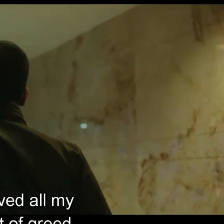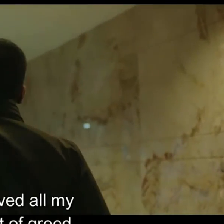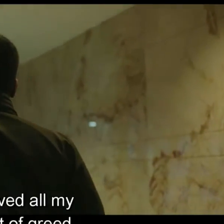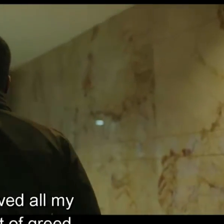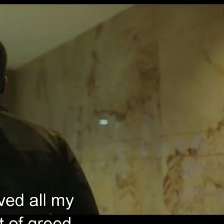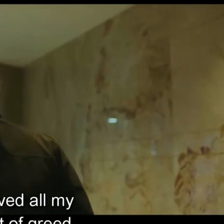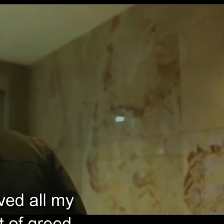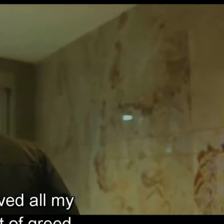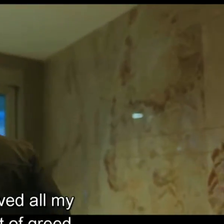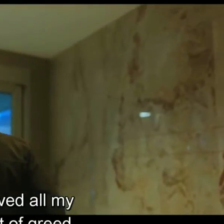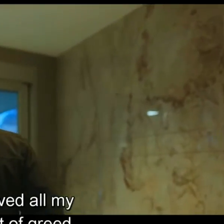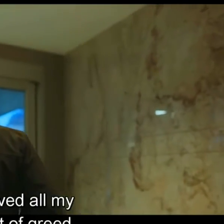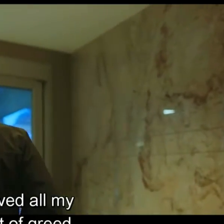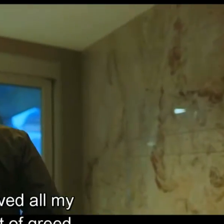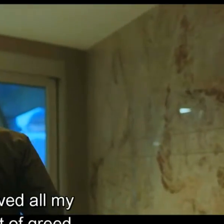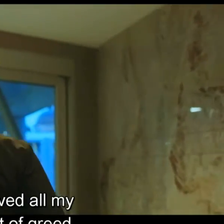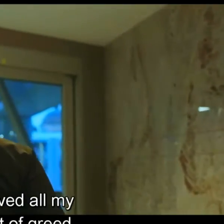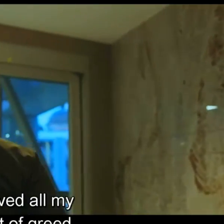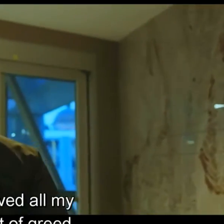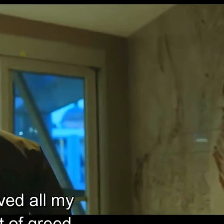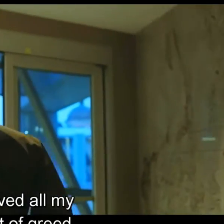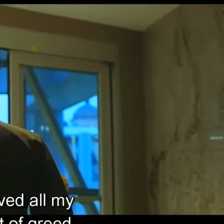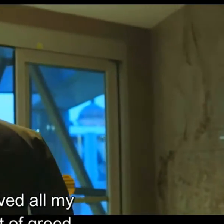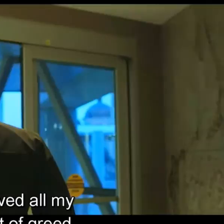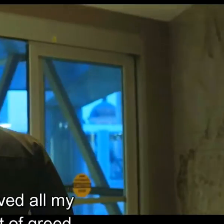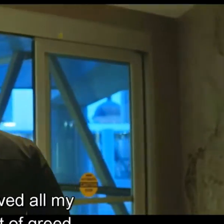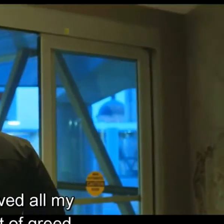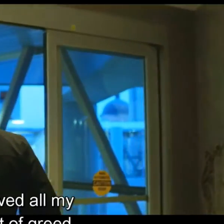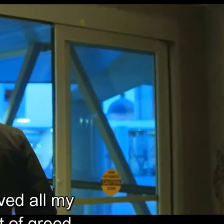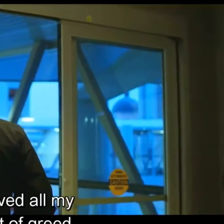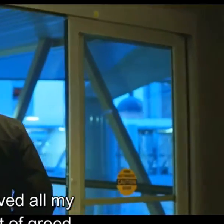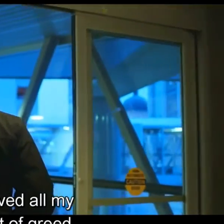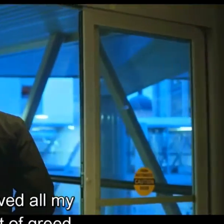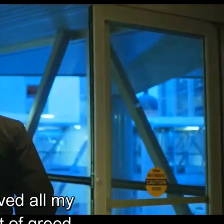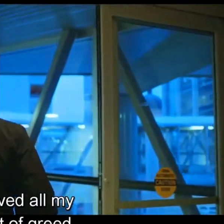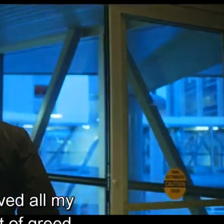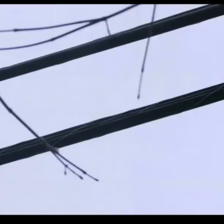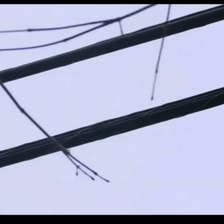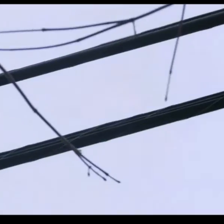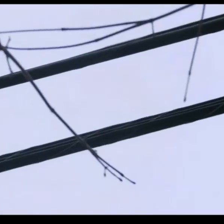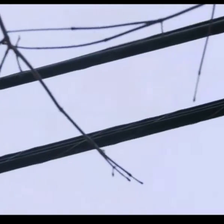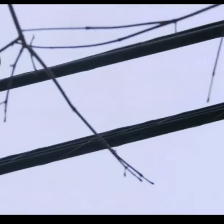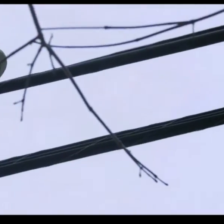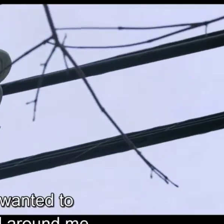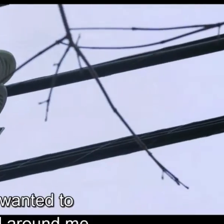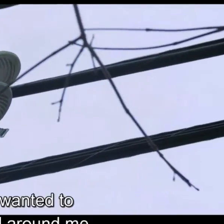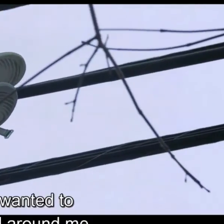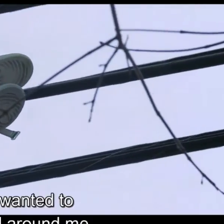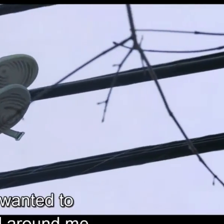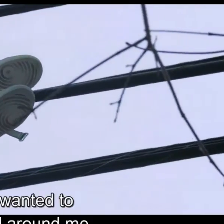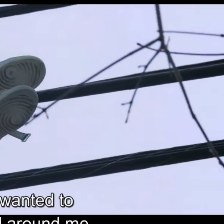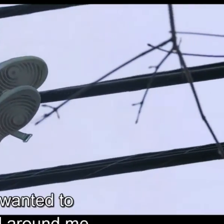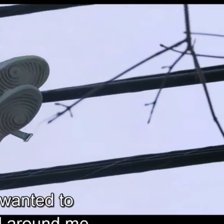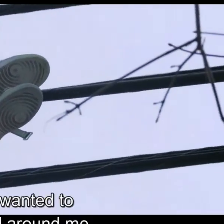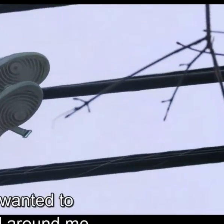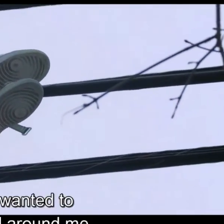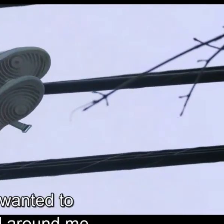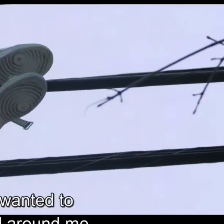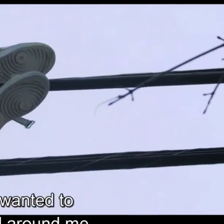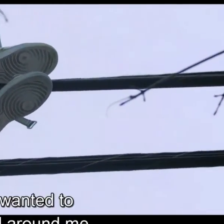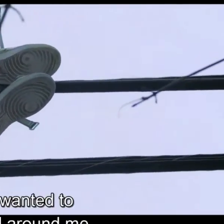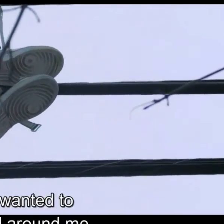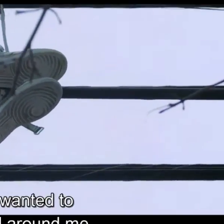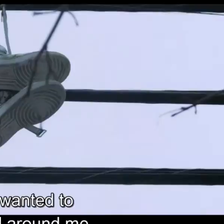So as a child, I saved all my money, not out of greed, but because I wanted to